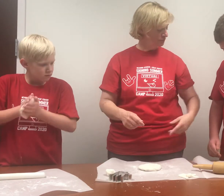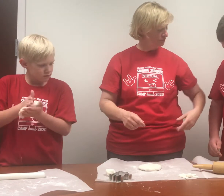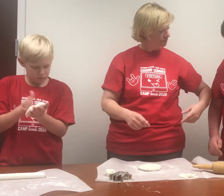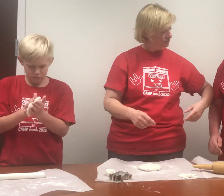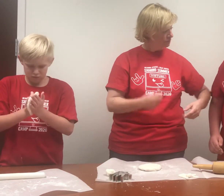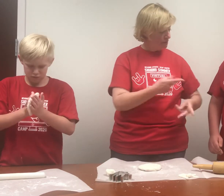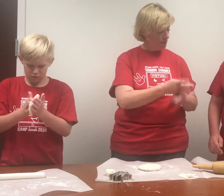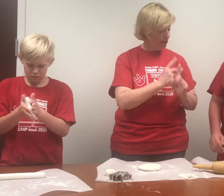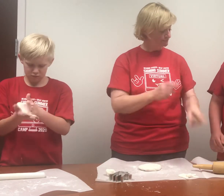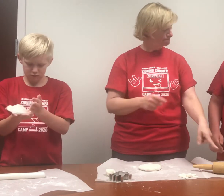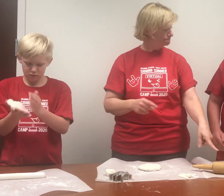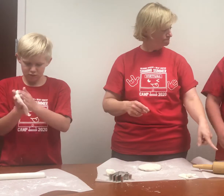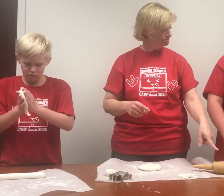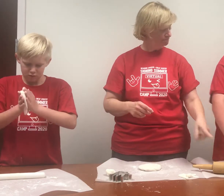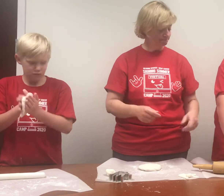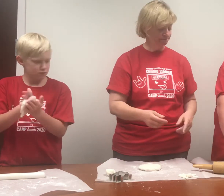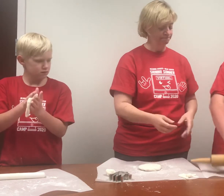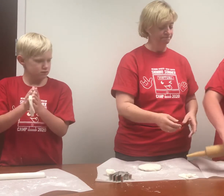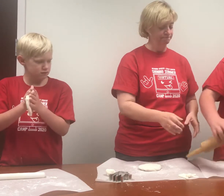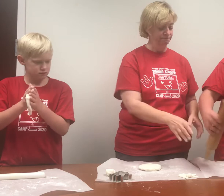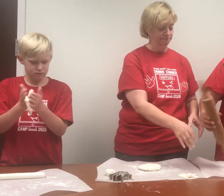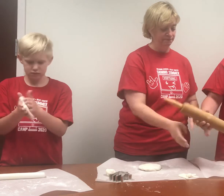Can I borrow that? Can I borrow the rolling pin? Okay.